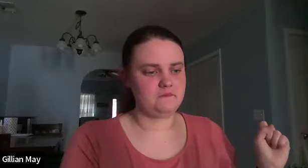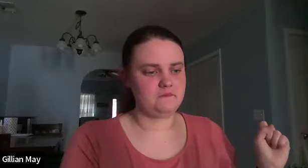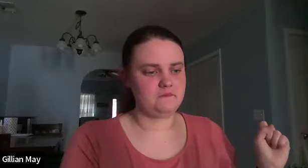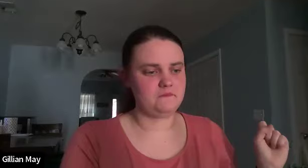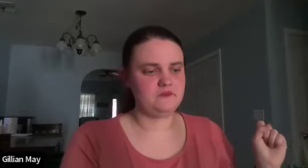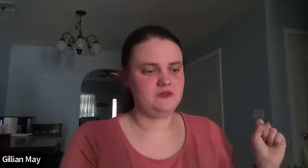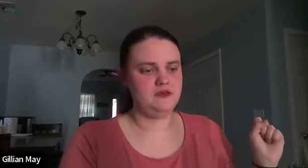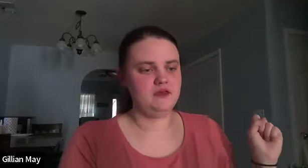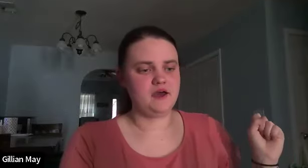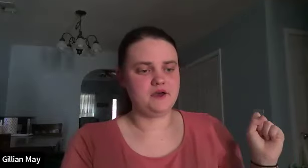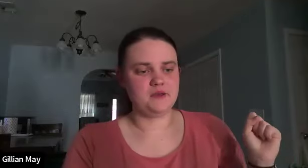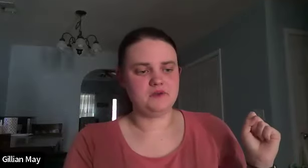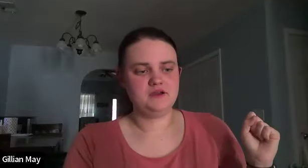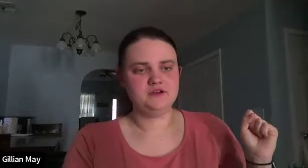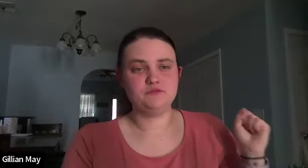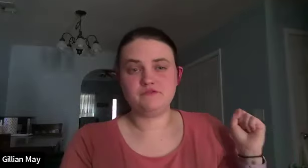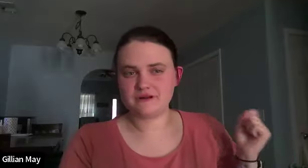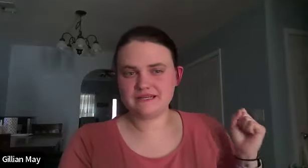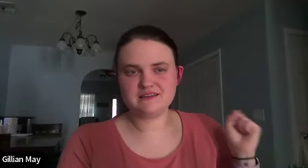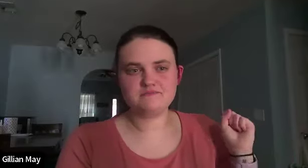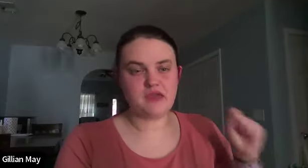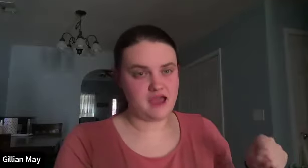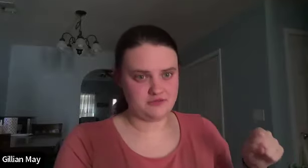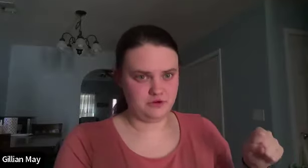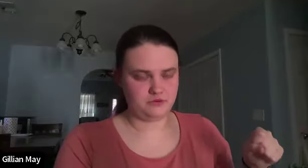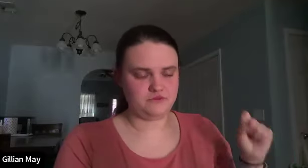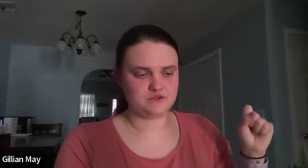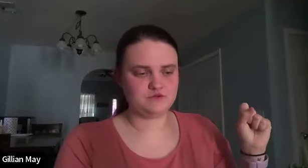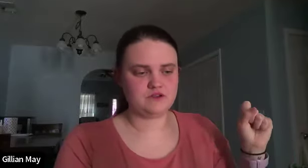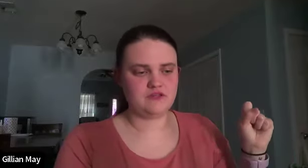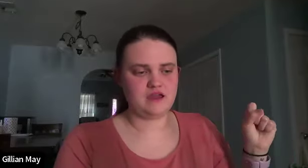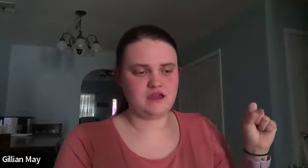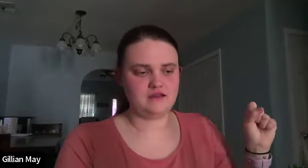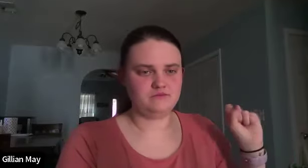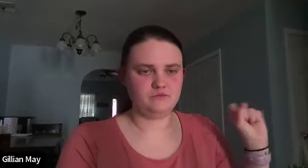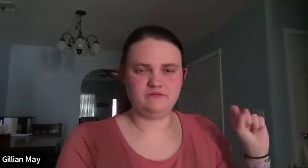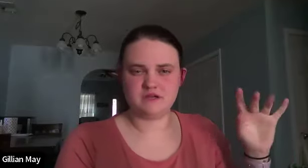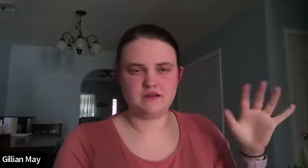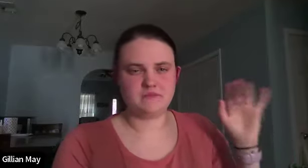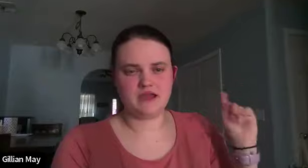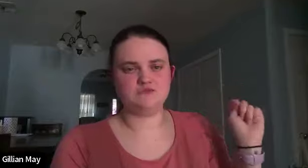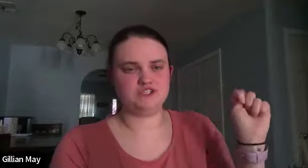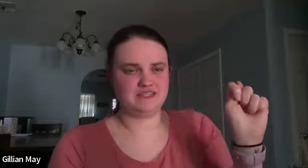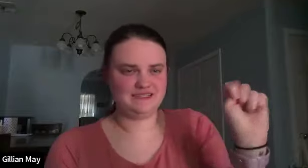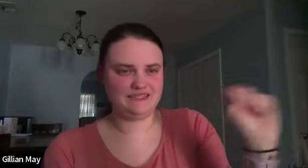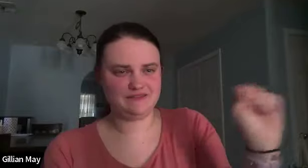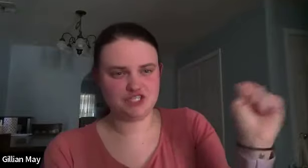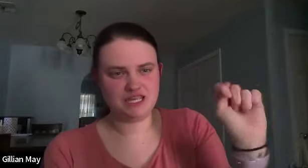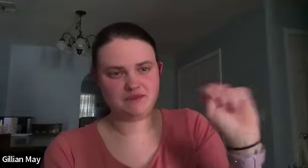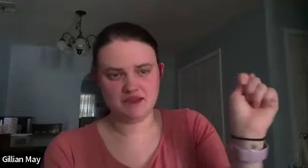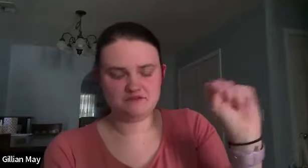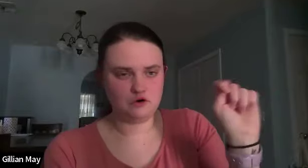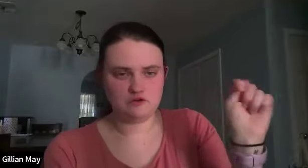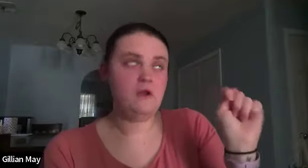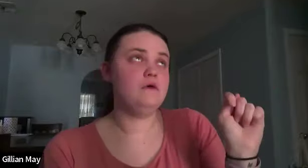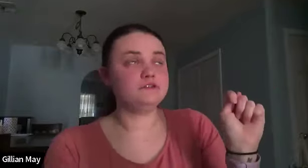Okay. We've already done bathroom. This was one that we've done in the past, which is the T and the shaking it back and forth. Or